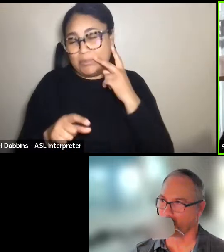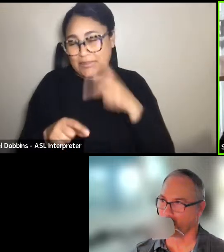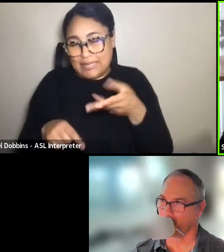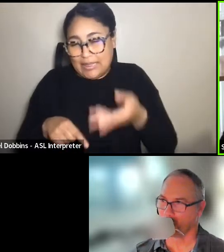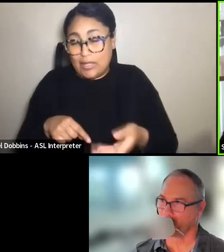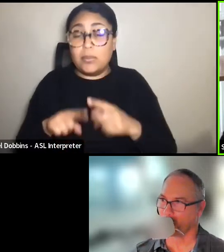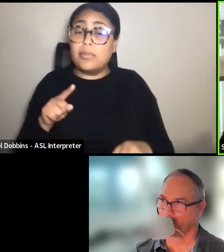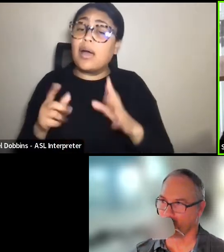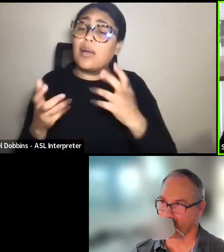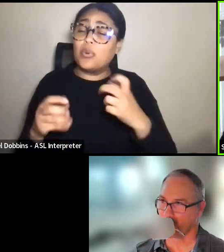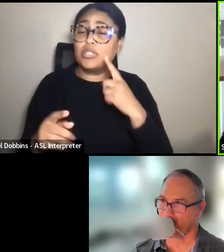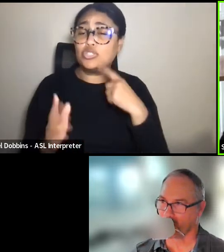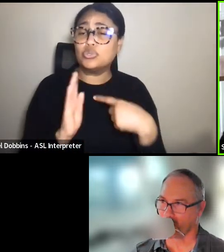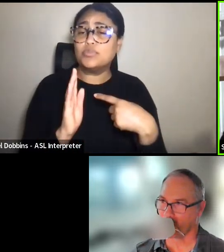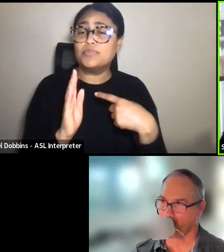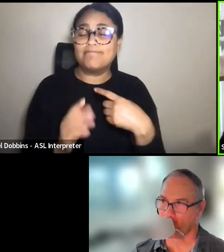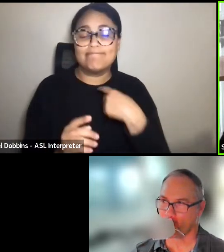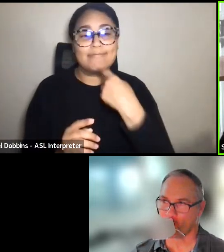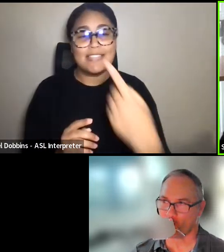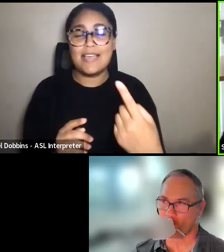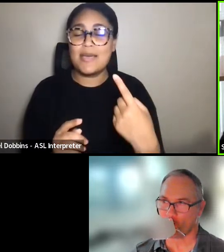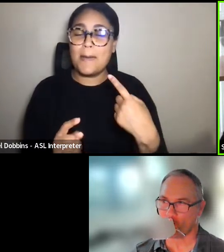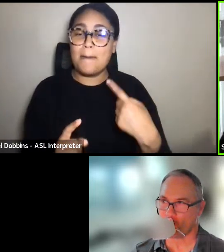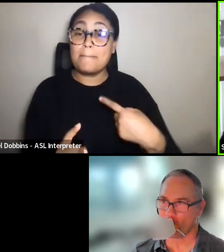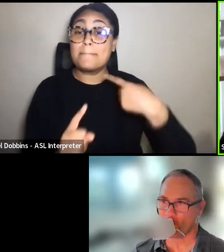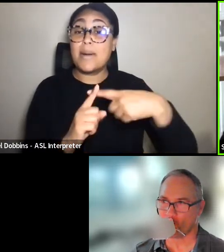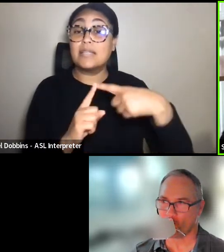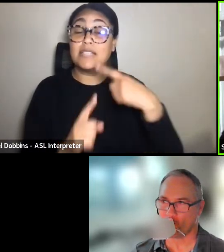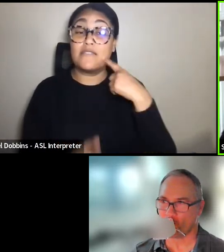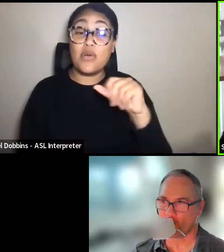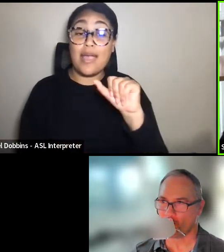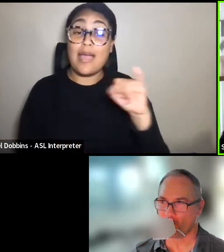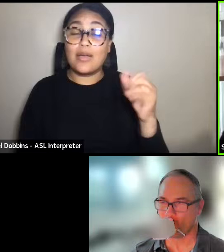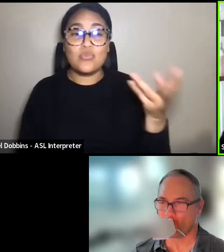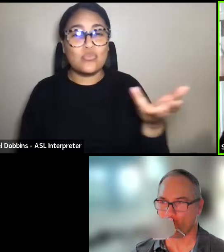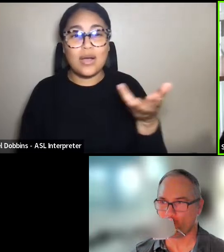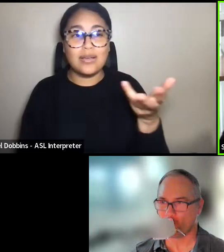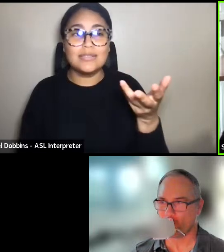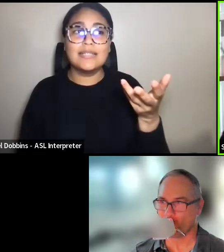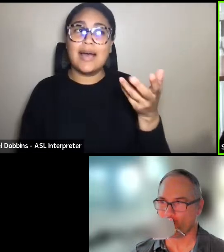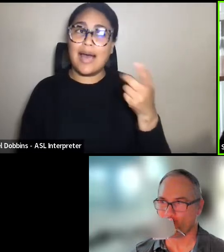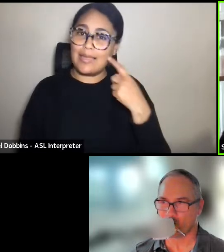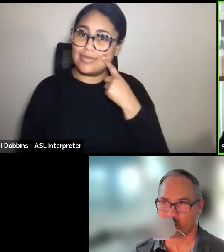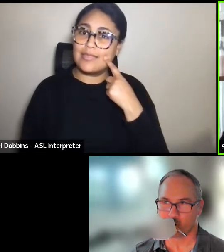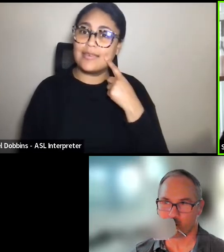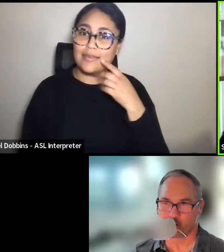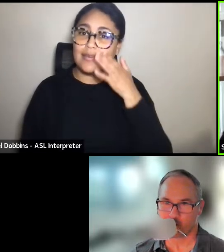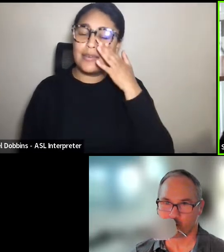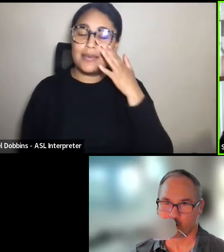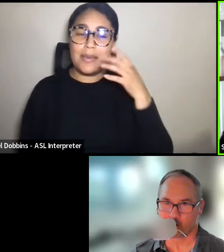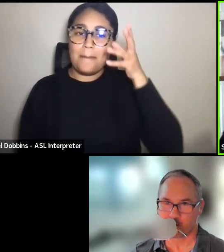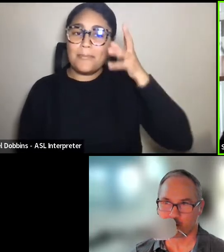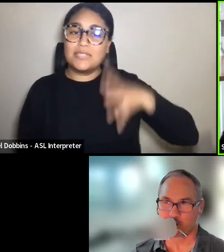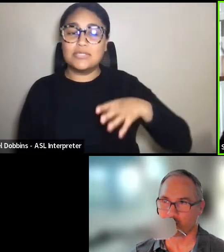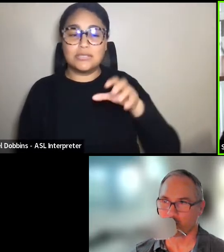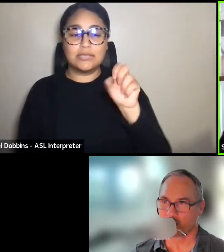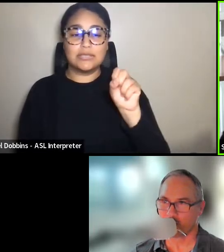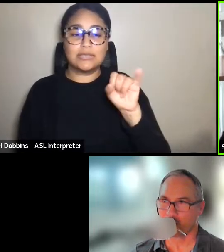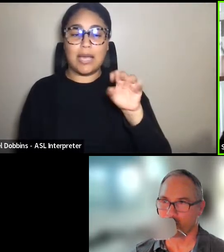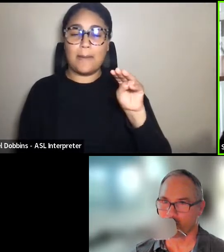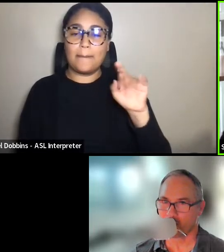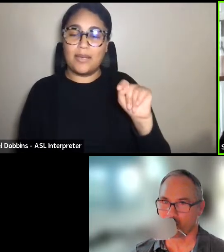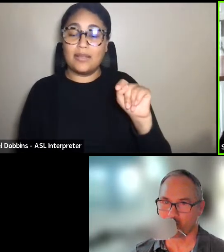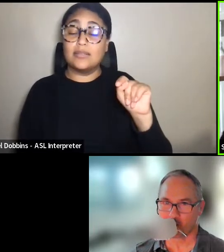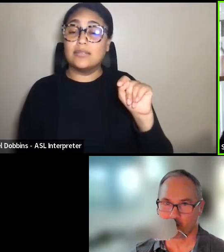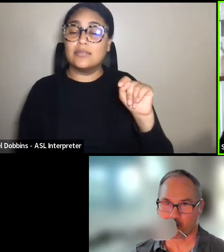I guess, workings of AI is that I think we have Mr. Simon here can tell us, Mr. Bettis can tell us